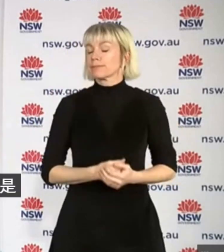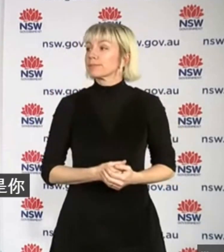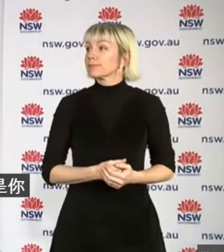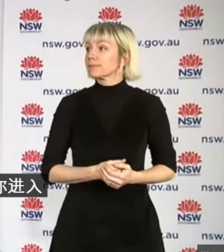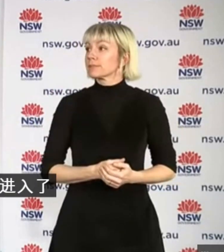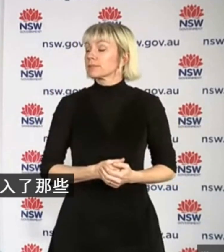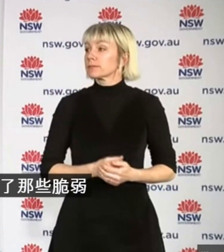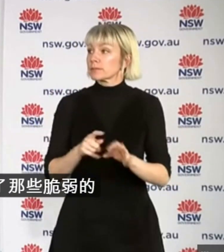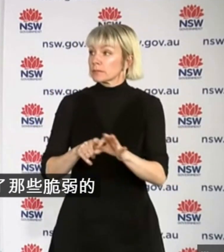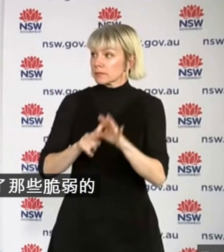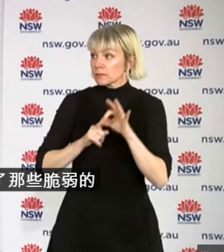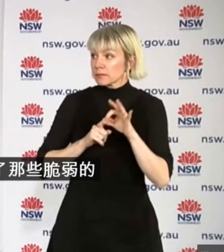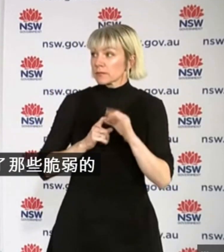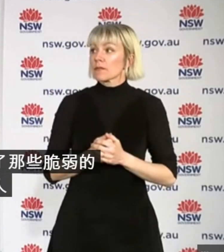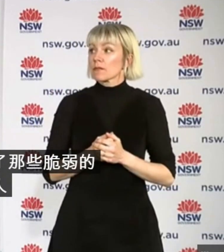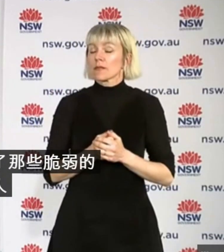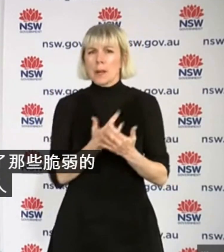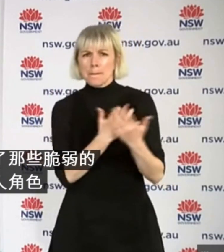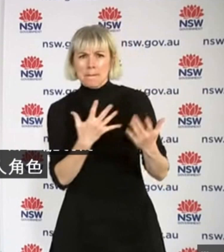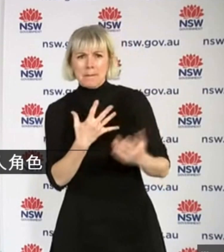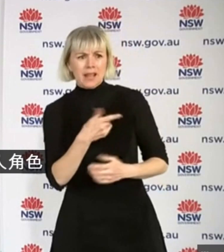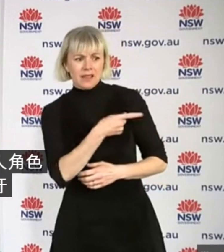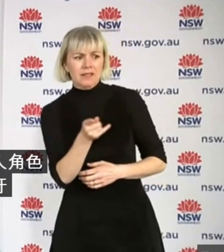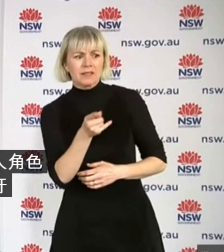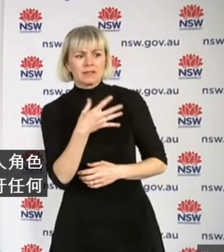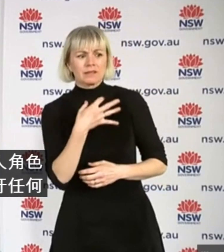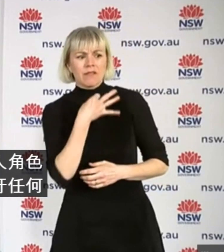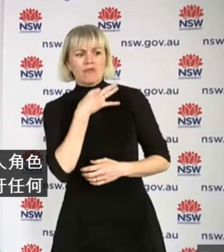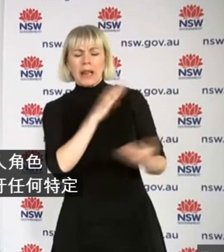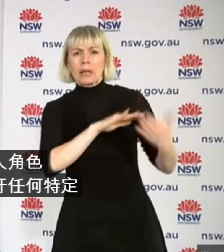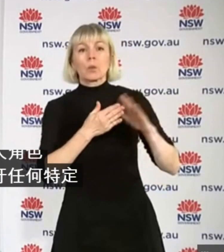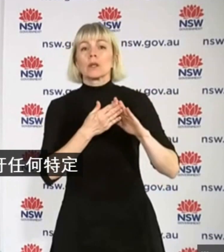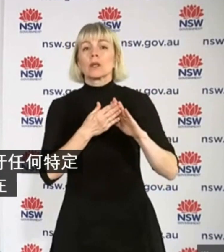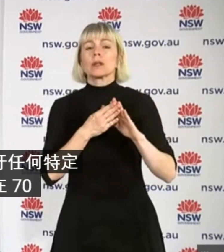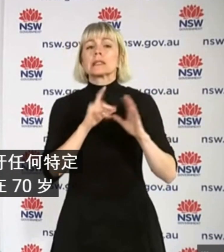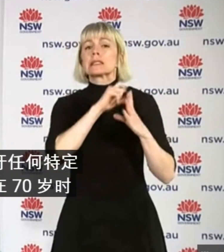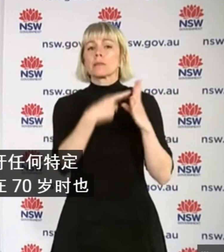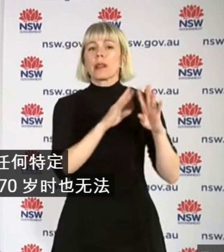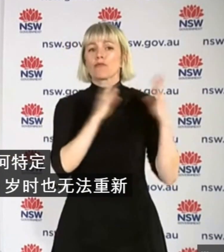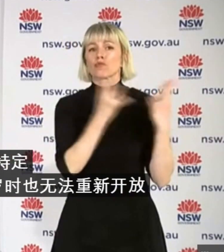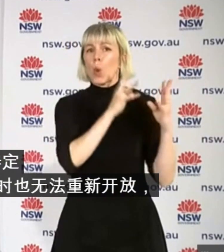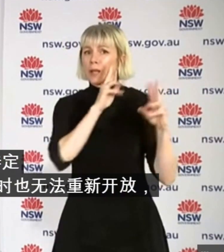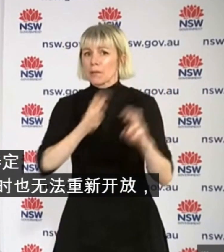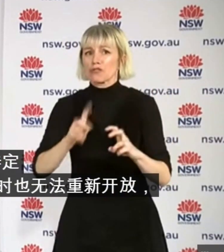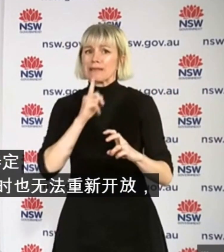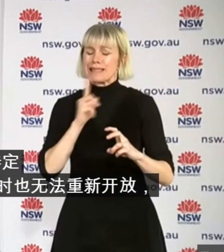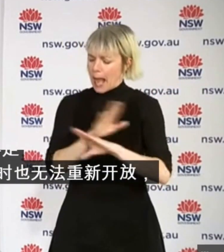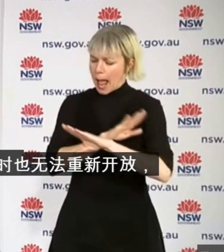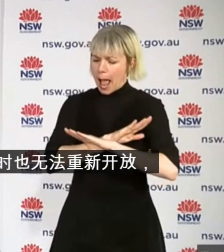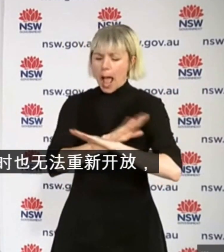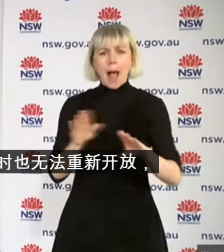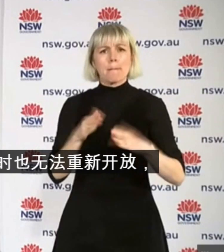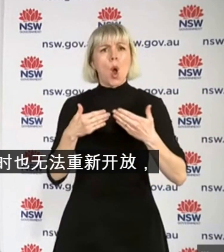Confident though that you've got into those vulnerable communities. The Disability Royal Commission has called on no state and territory to reopen even at 70%